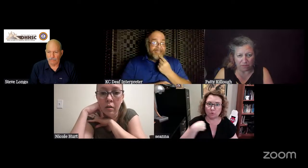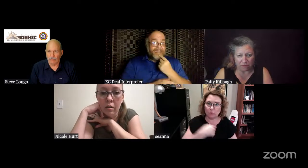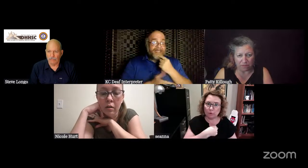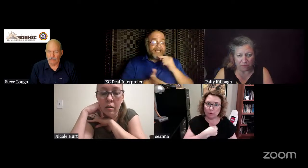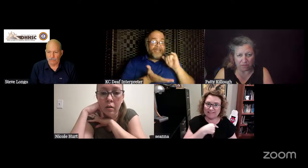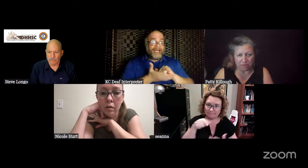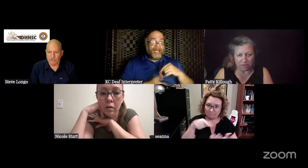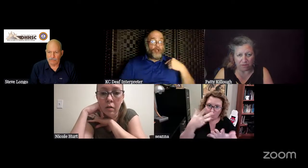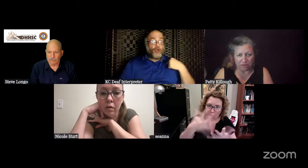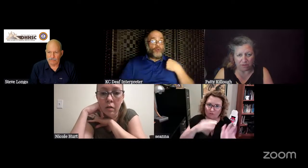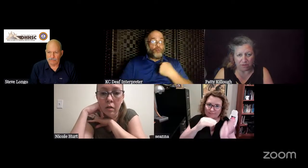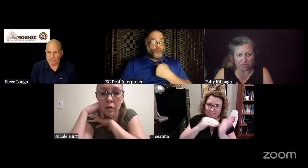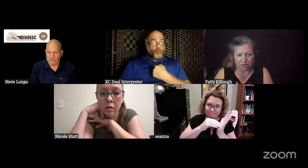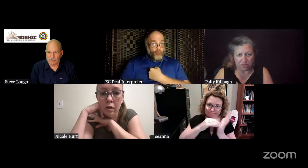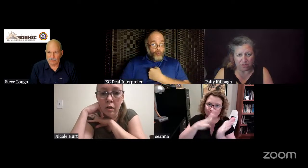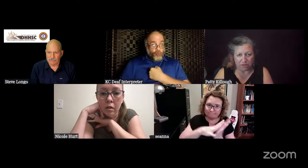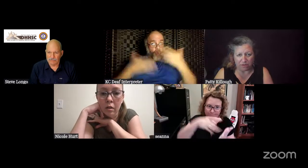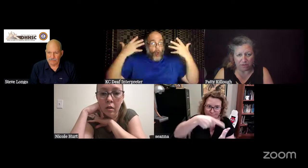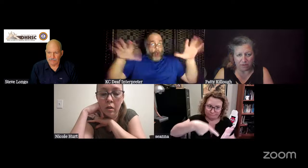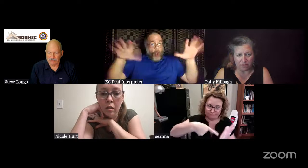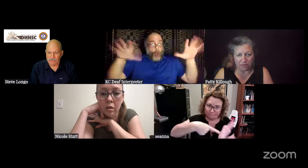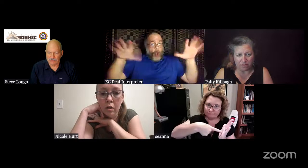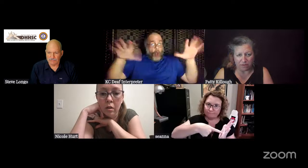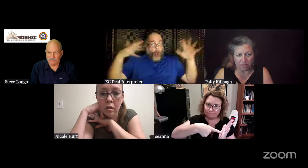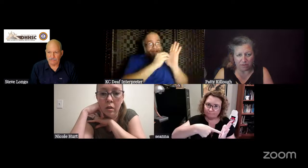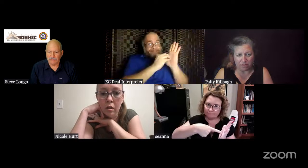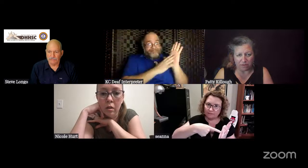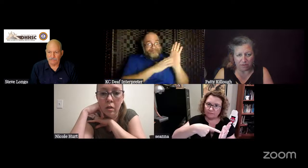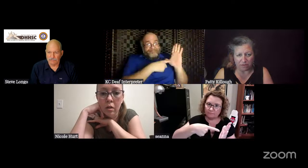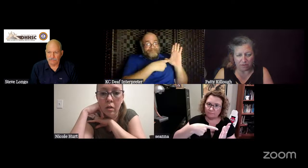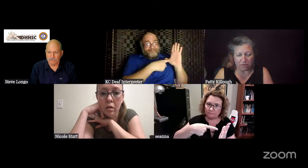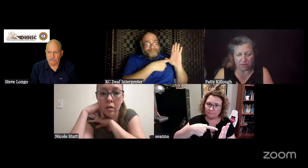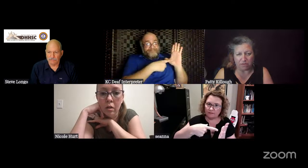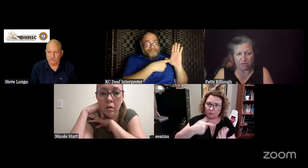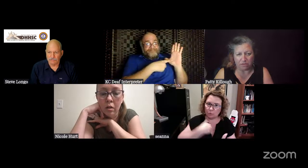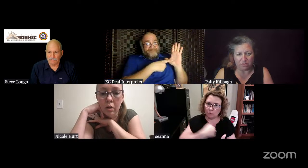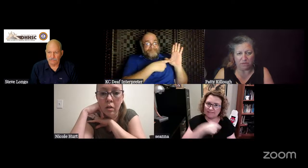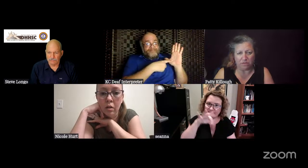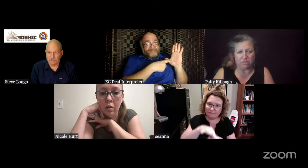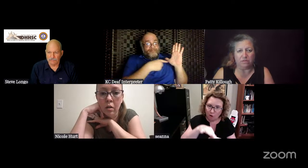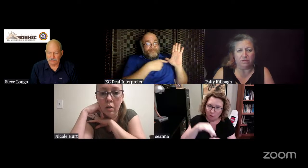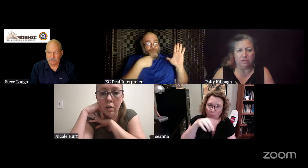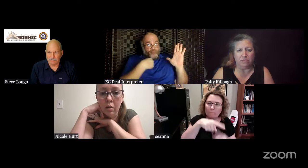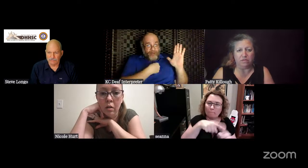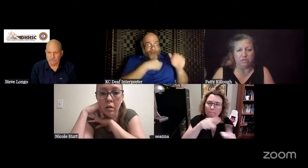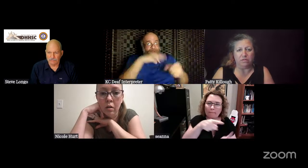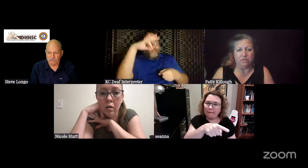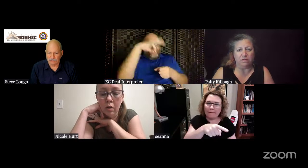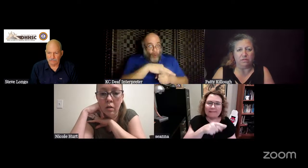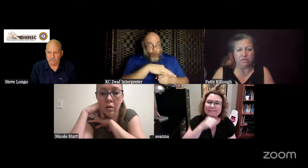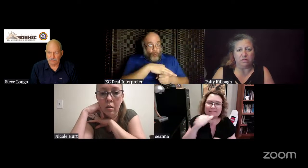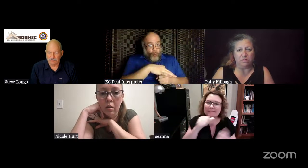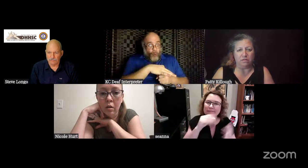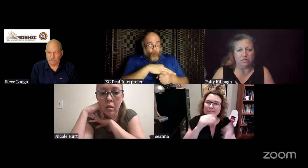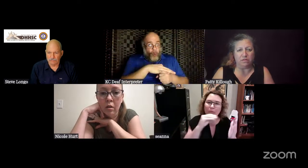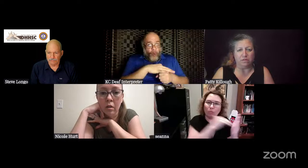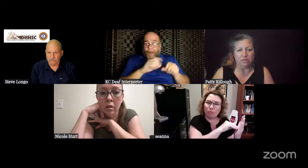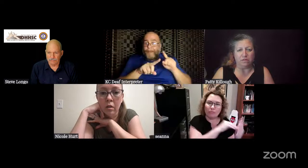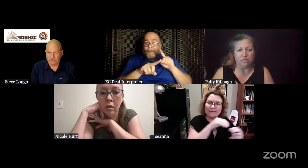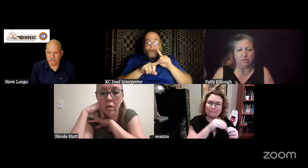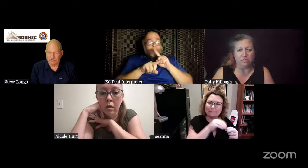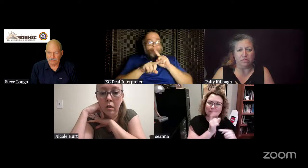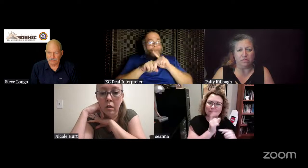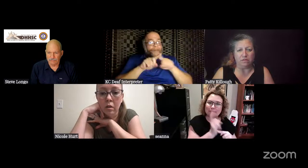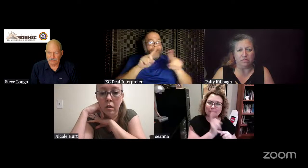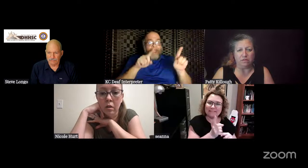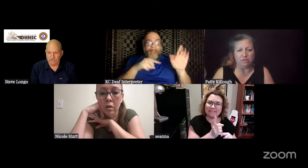chat and said that we already documented it. We did